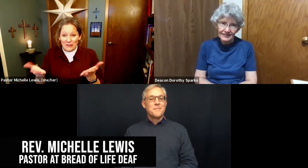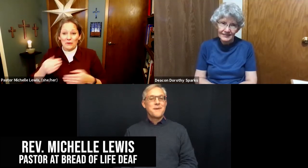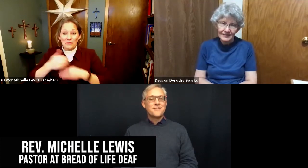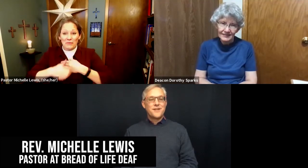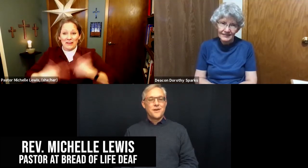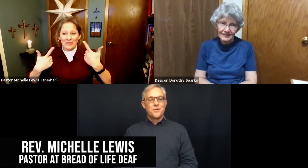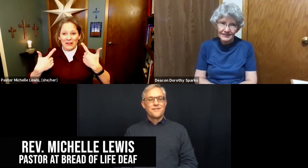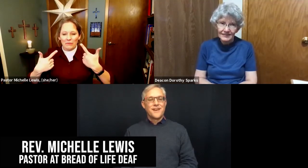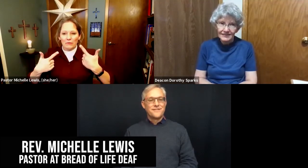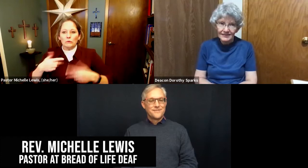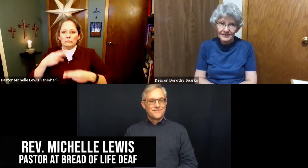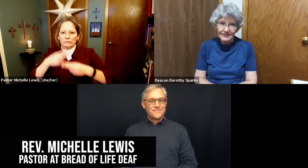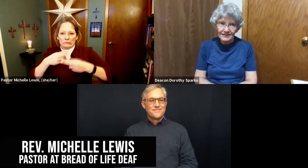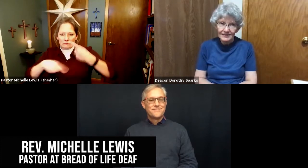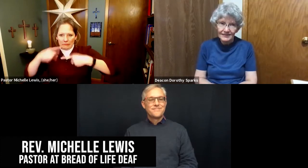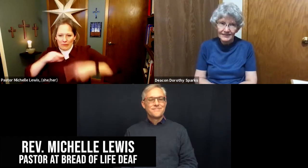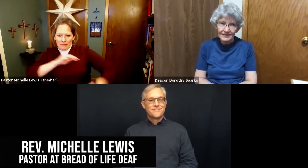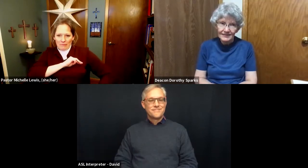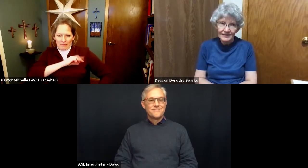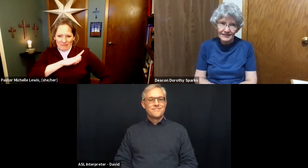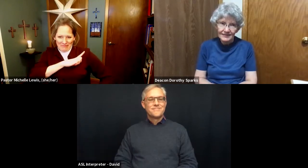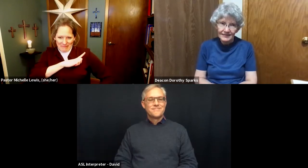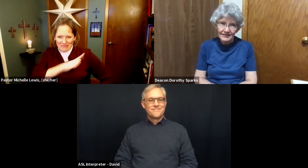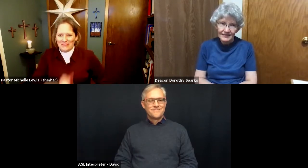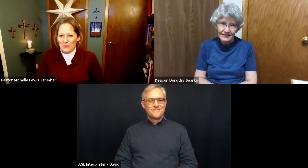and I'm the pastor here at Bread of Life.